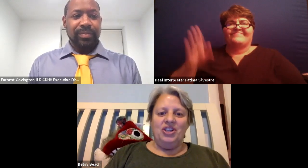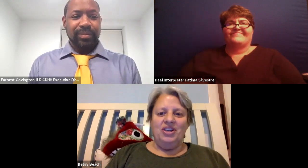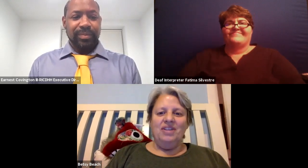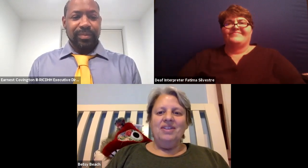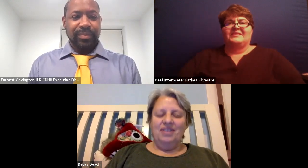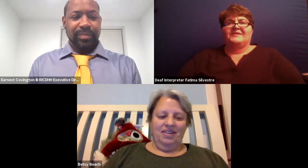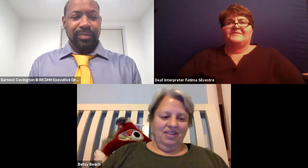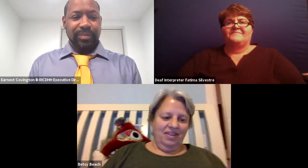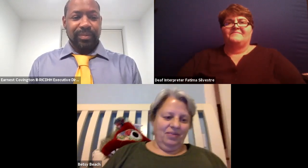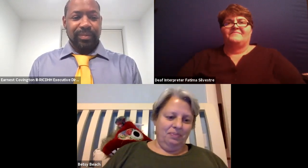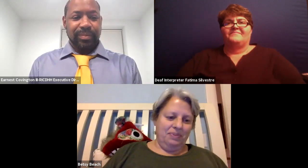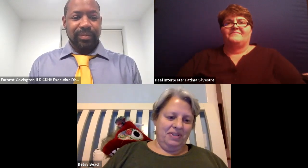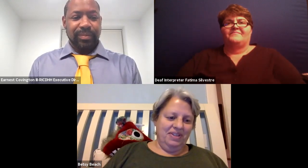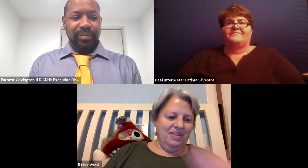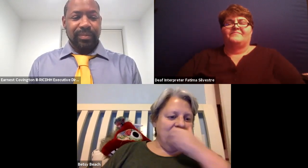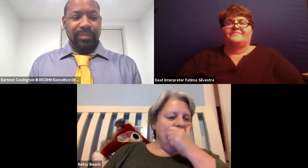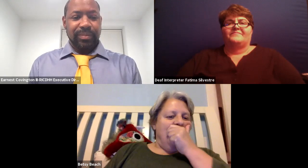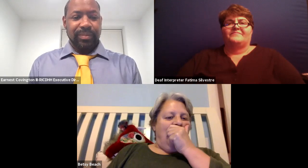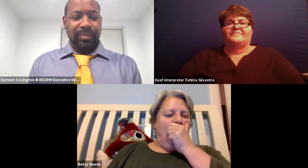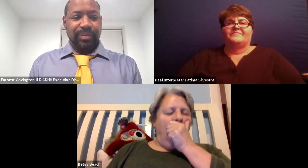Betsy, turn on your microphone.